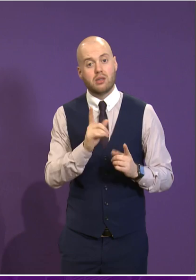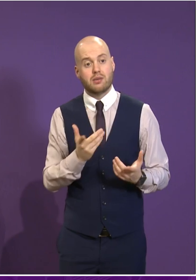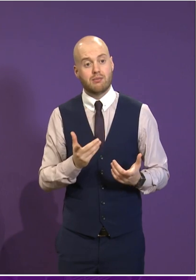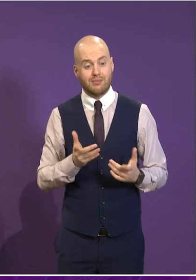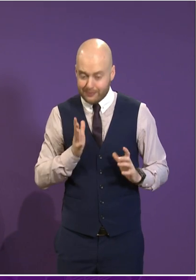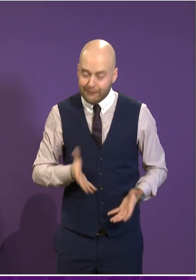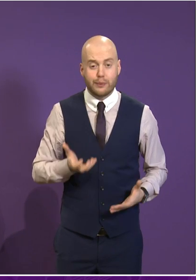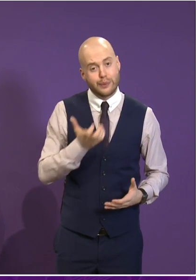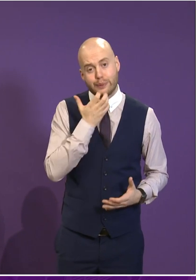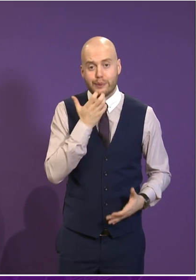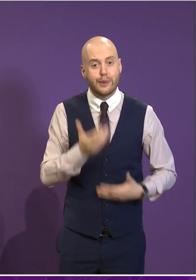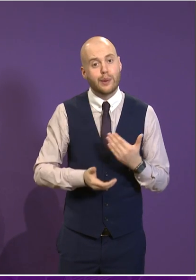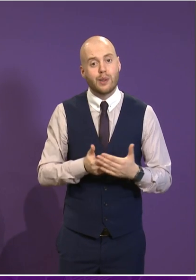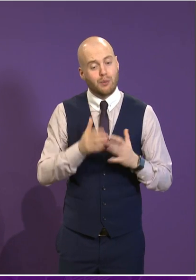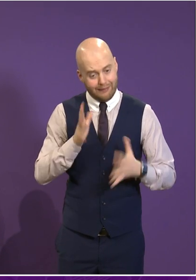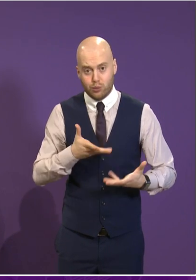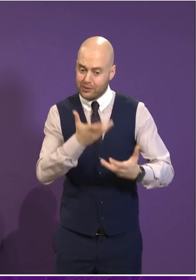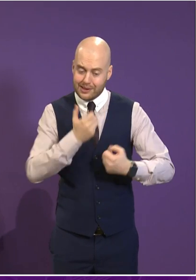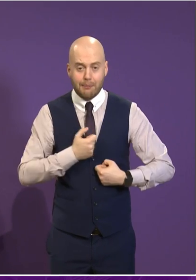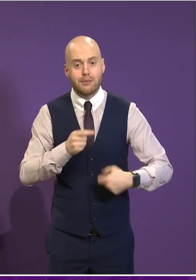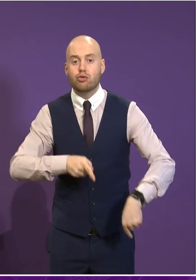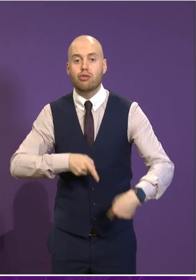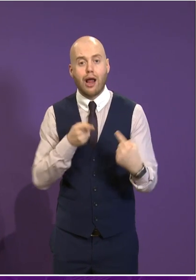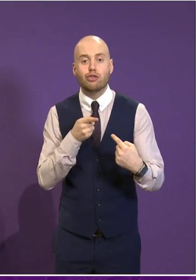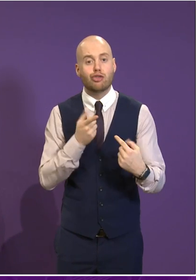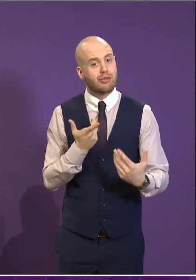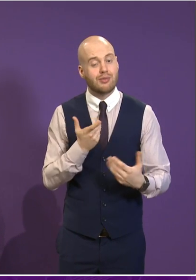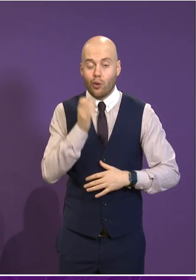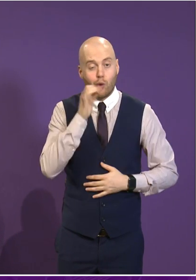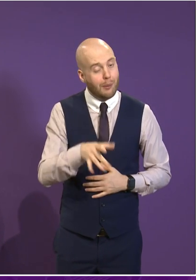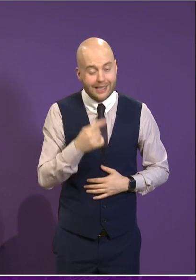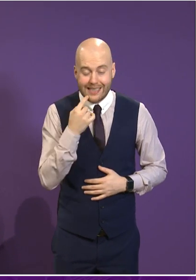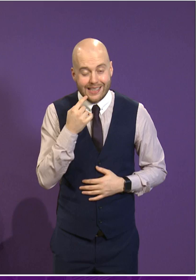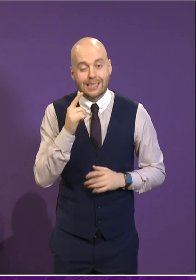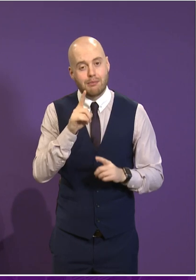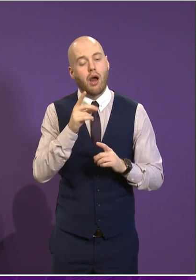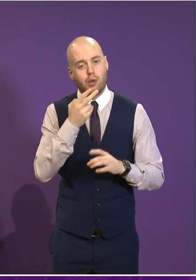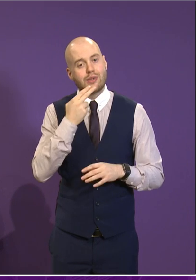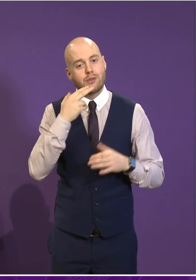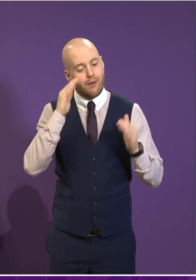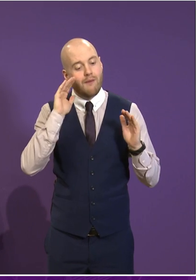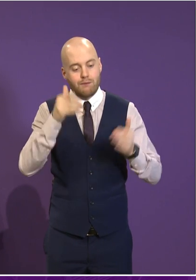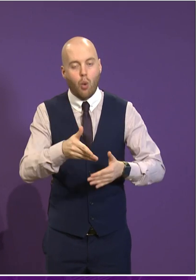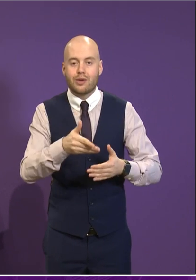in it, and we need to face up to our discomfort and to focus on actions